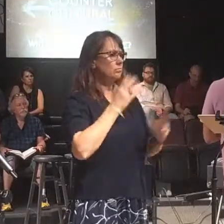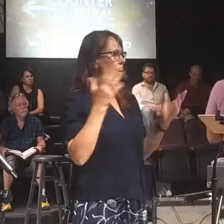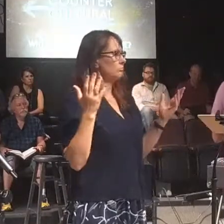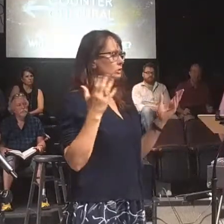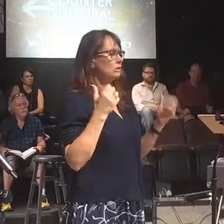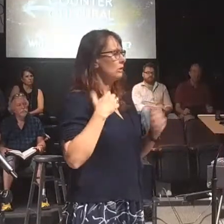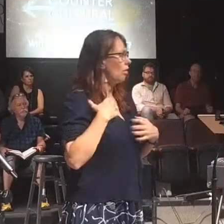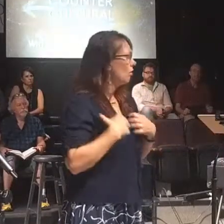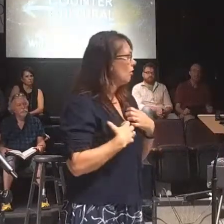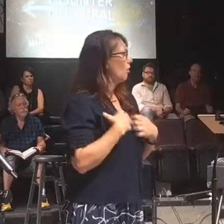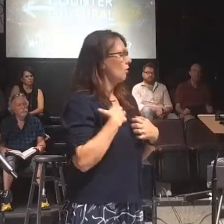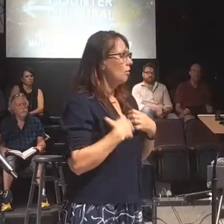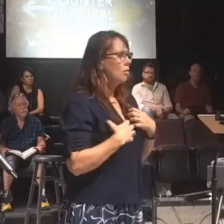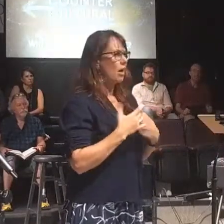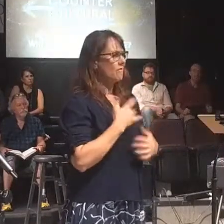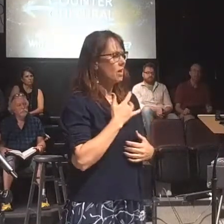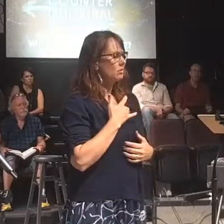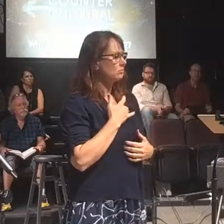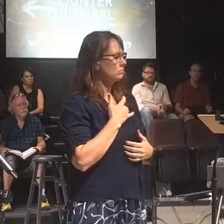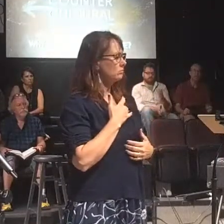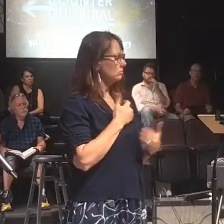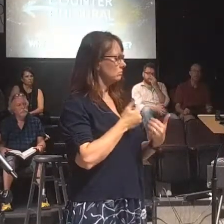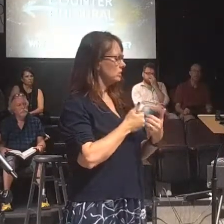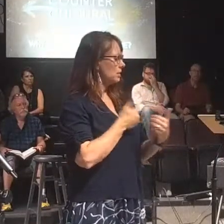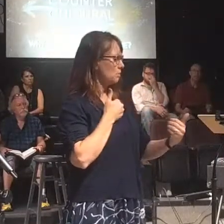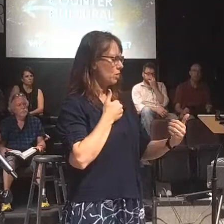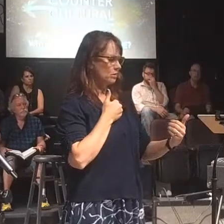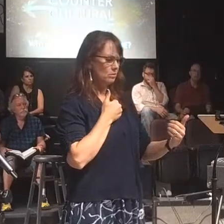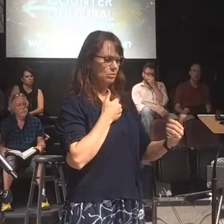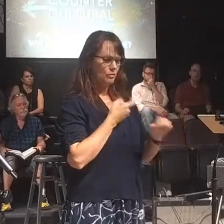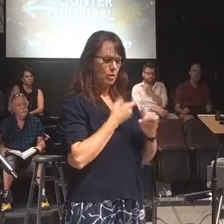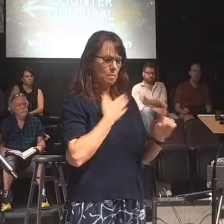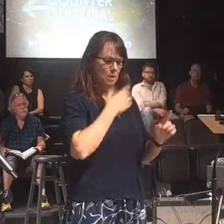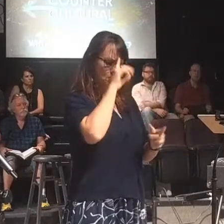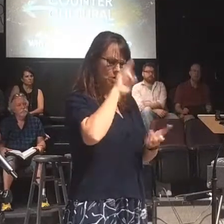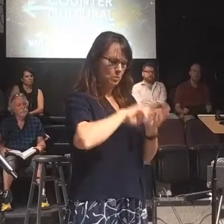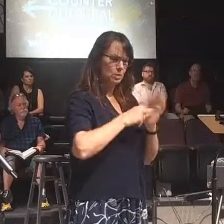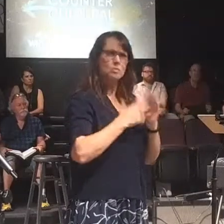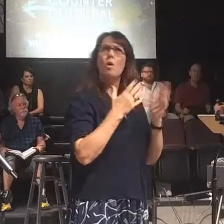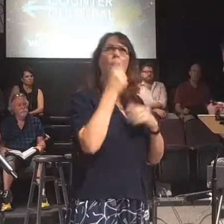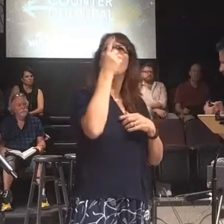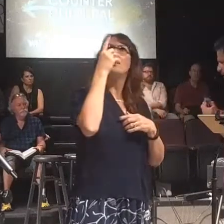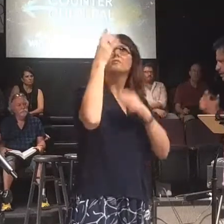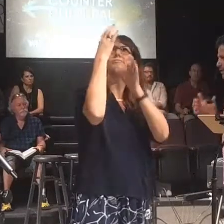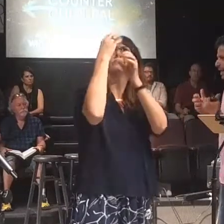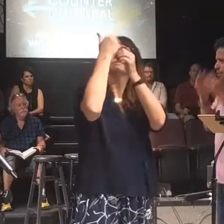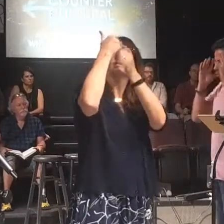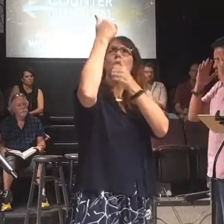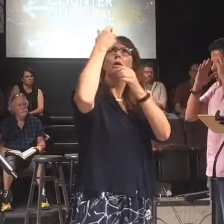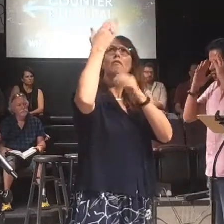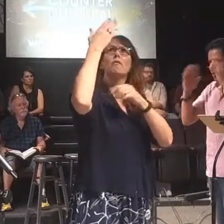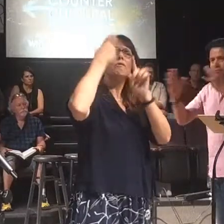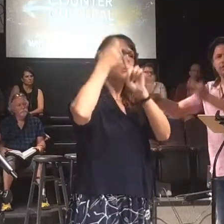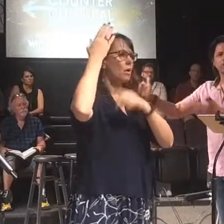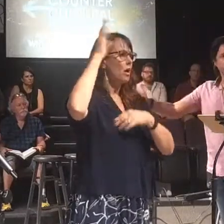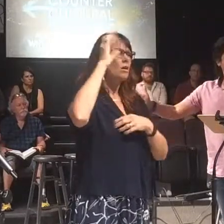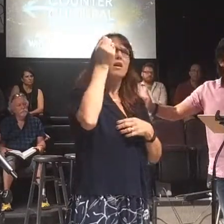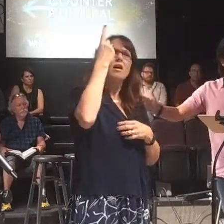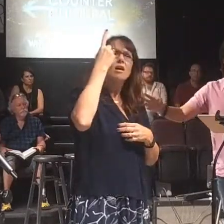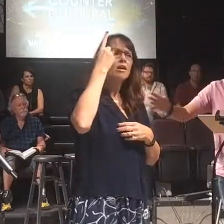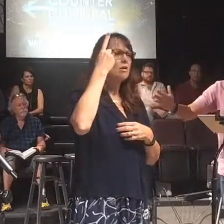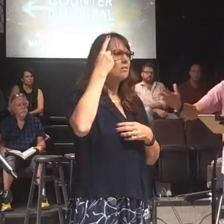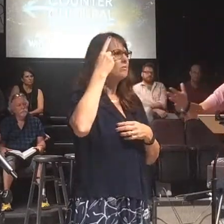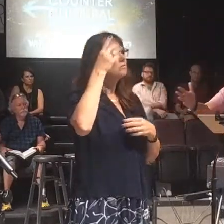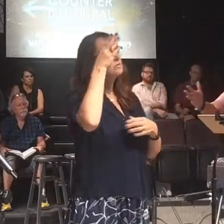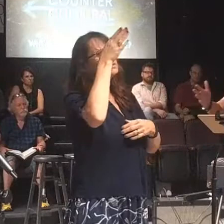and sort of separation, right, from purpose, from understanding what is in store